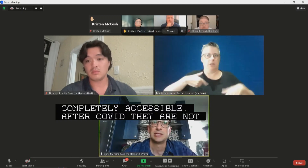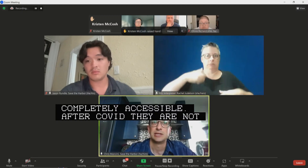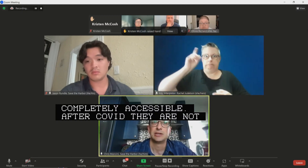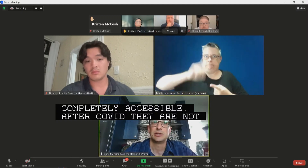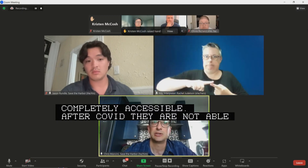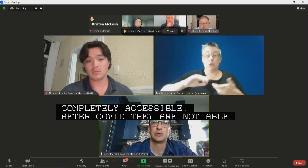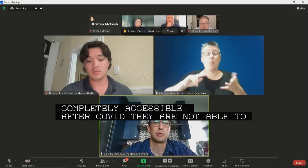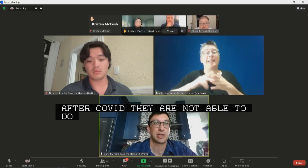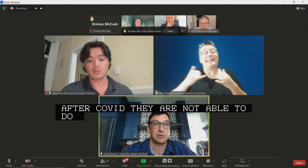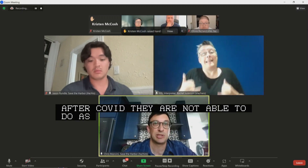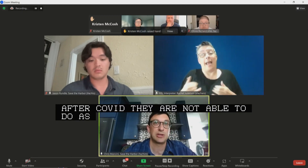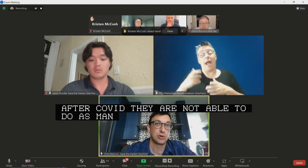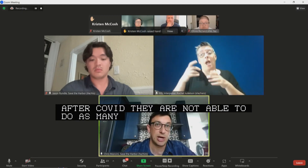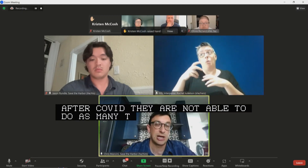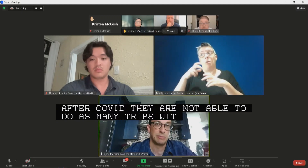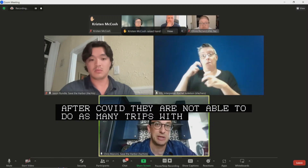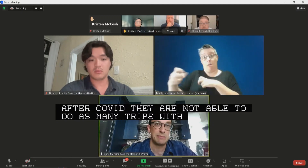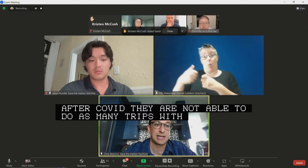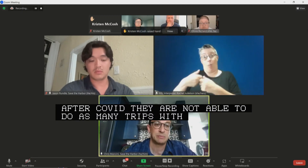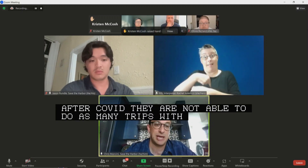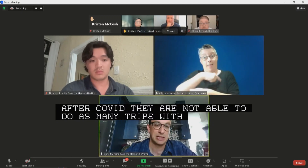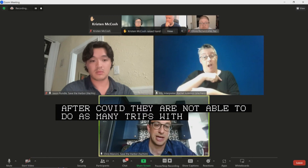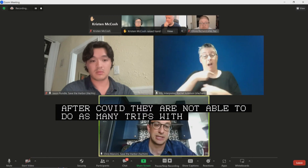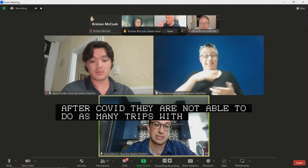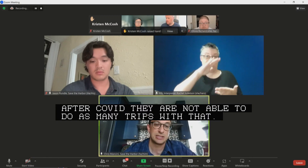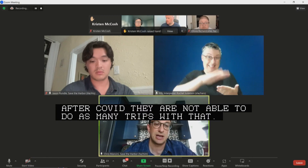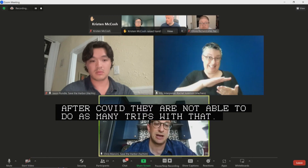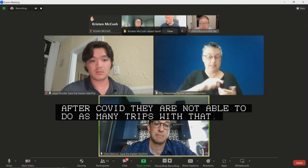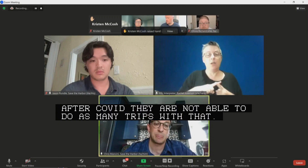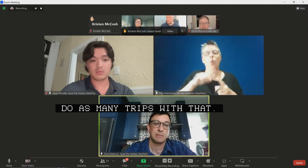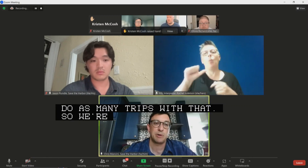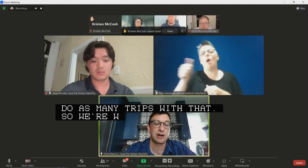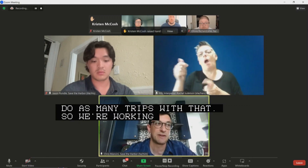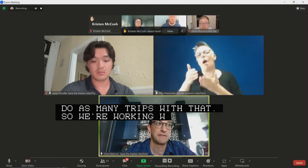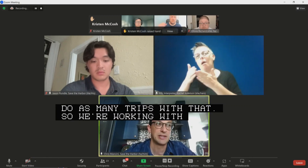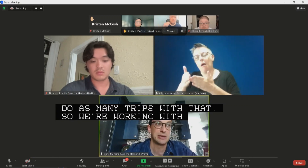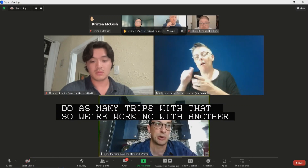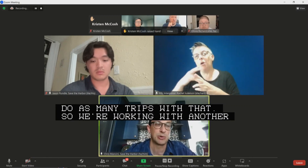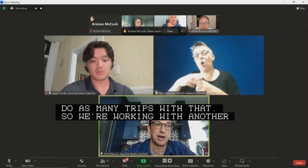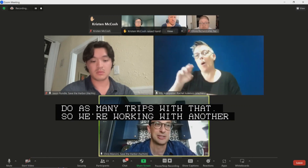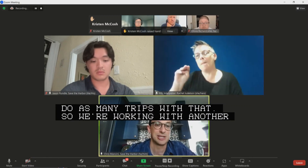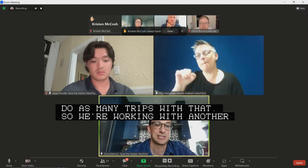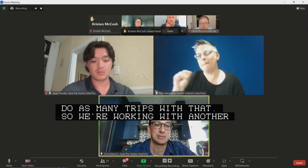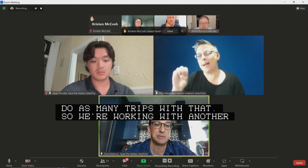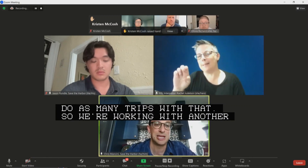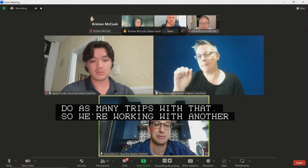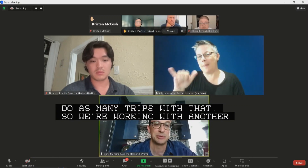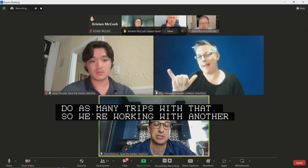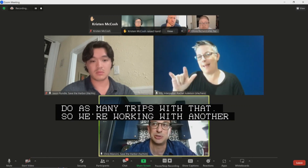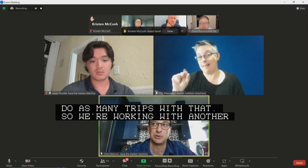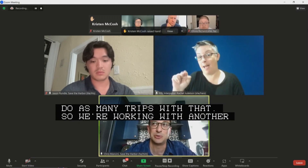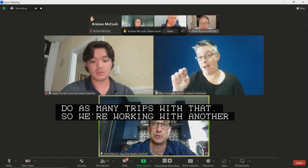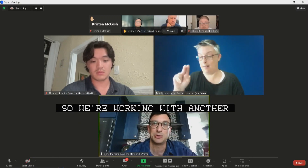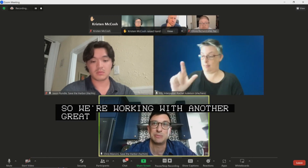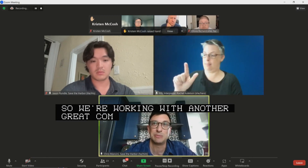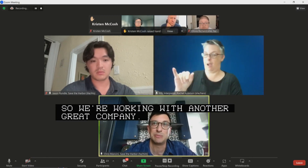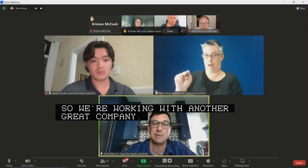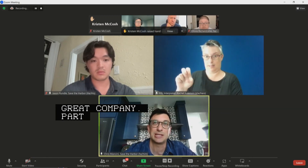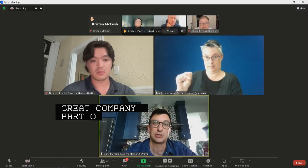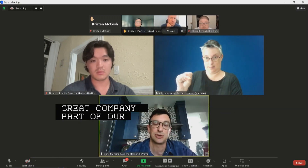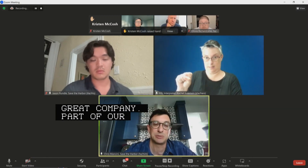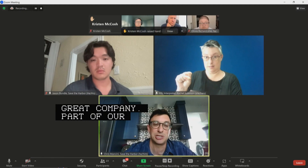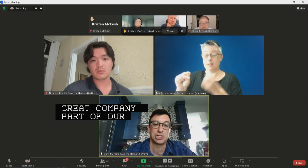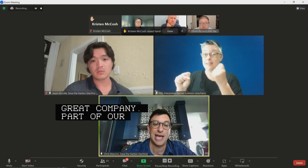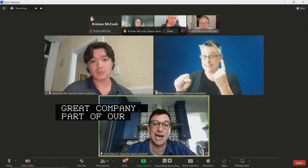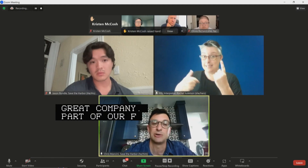And so we're working with another great company, Mass Bay Lines. Part of our funding requires us to be able to